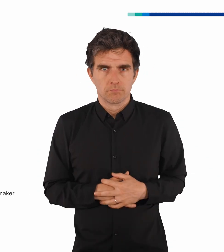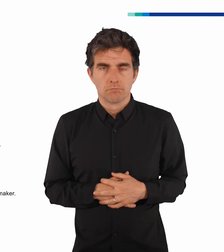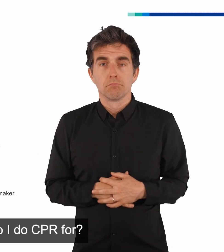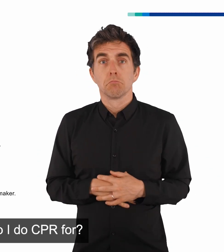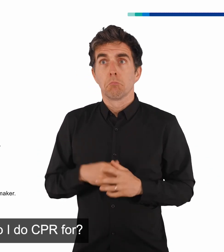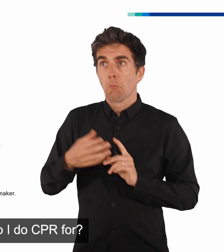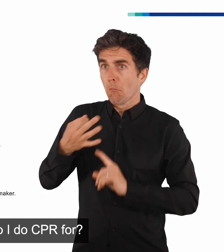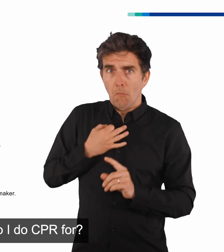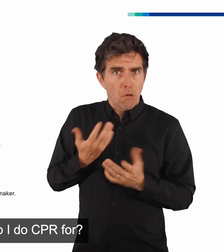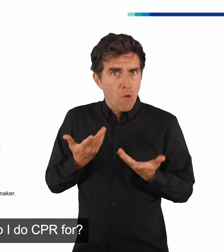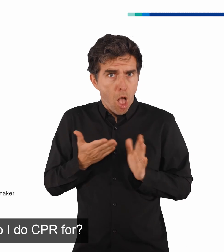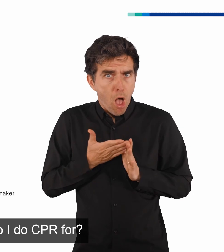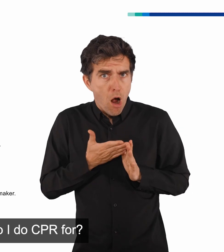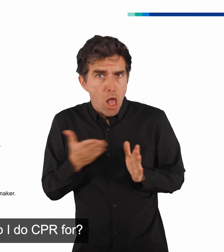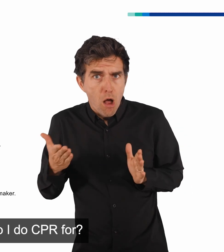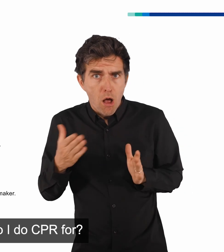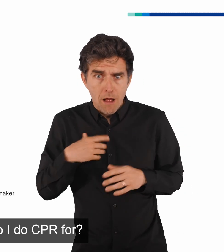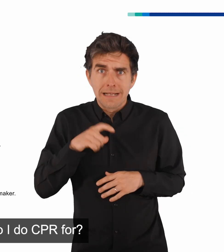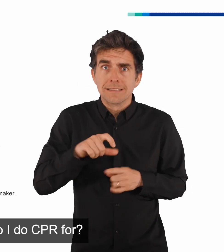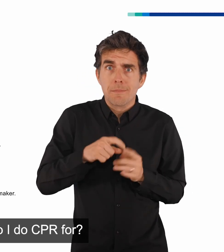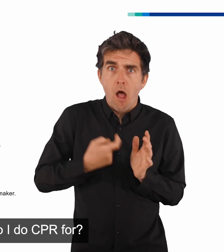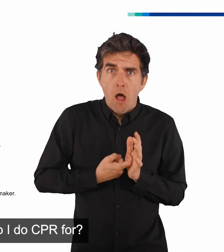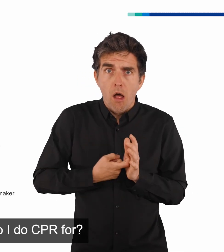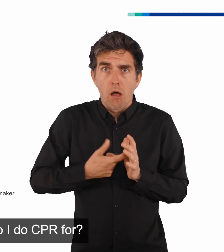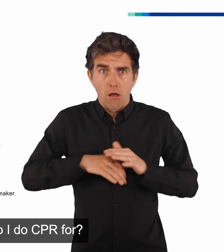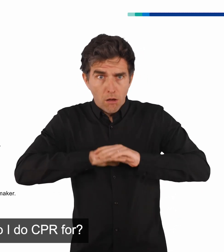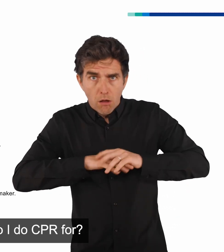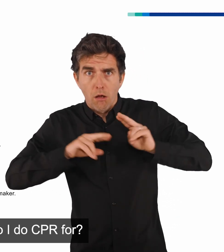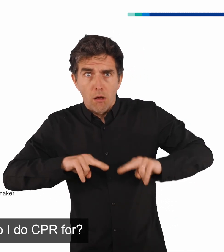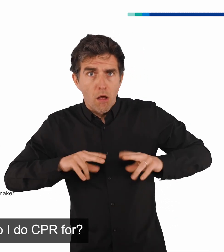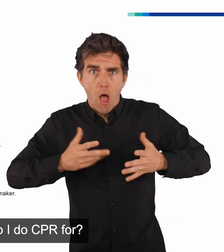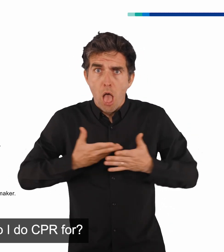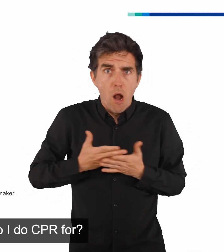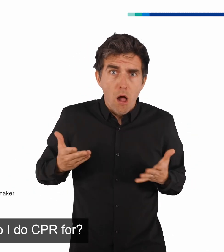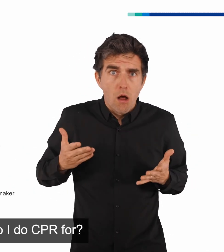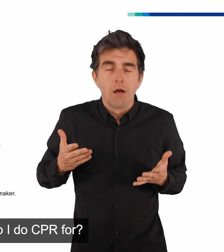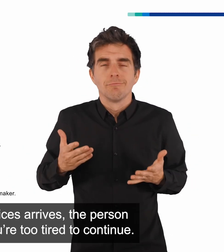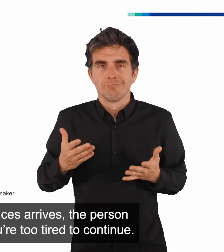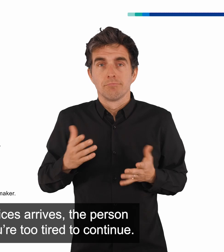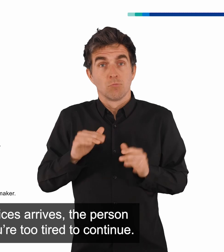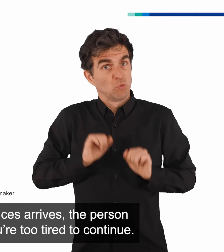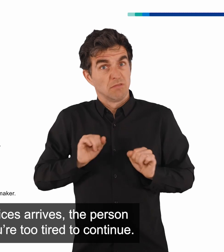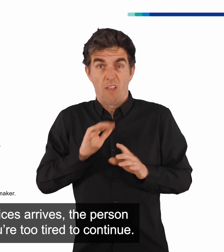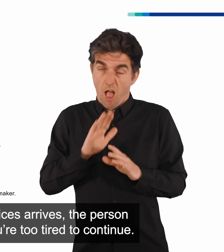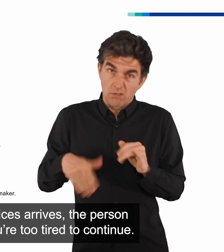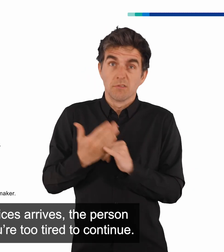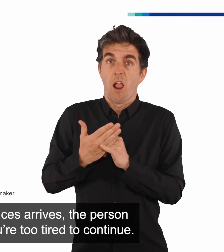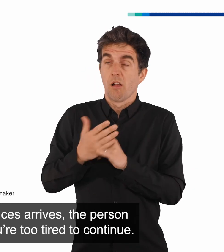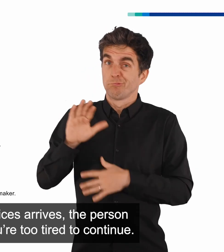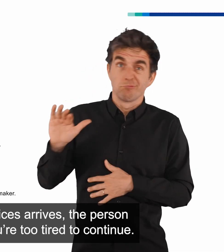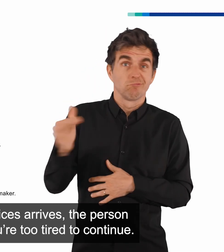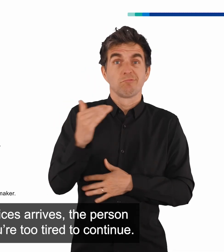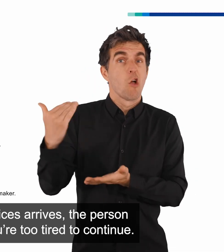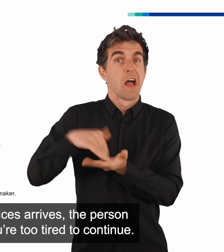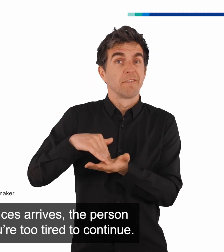How long do I CPR for? Until emergency services arrive, the person starts breathing, or you're